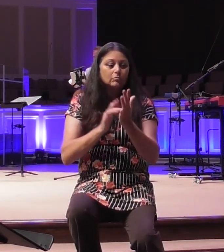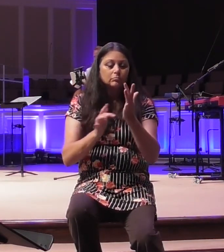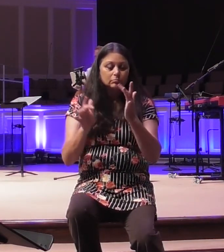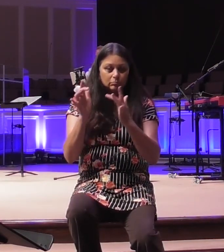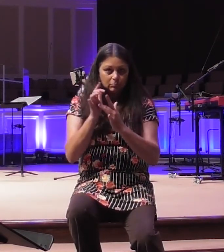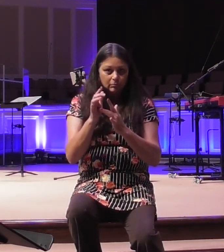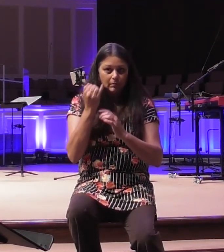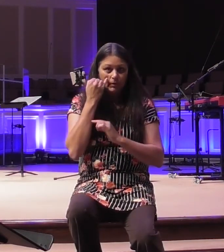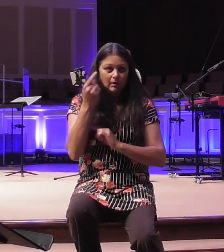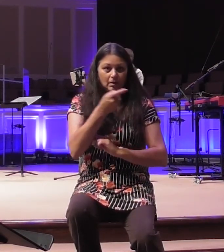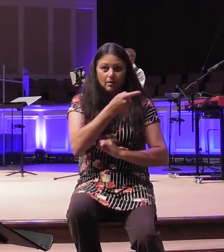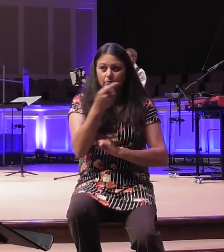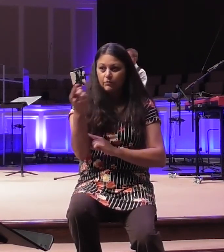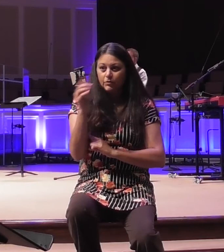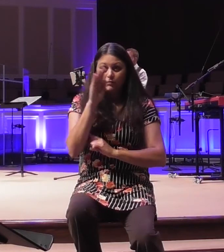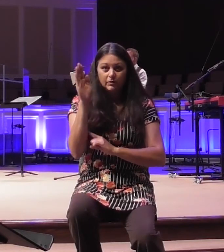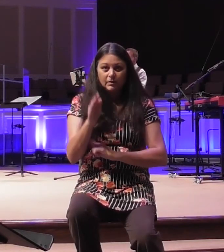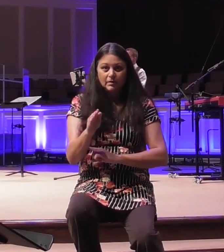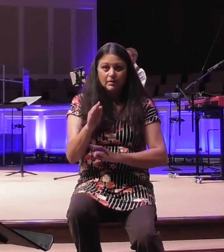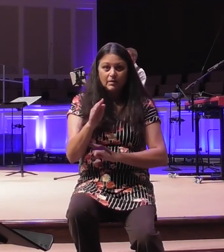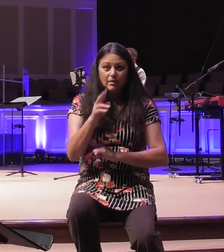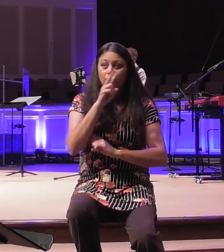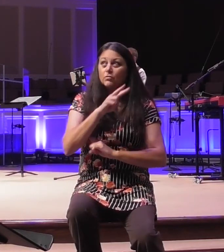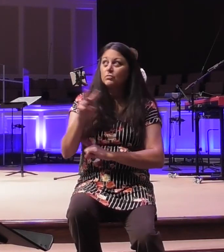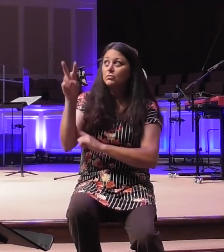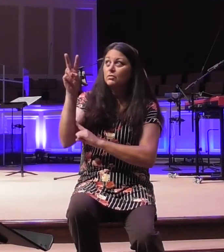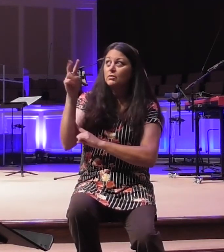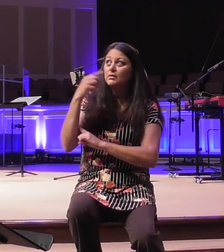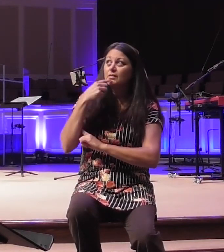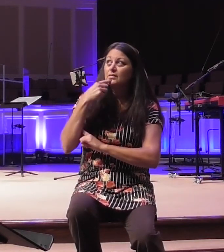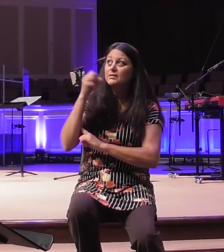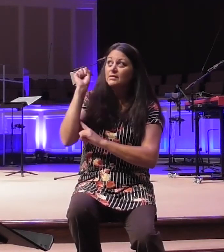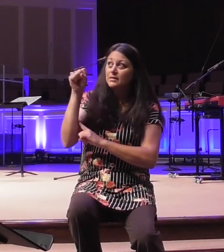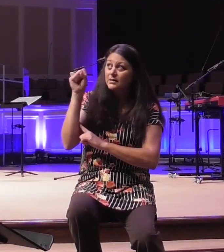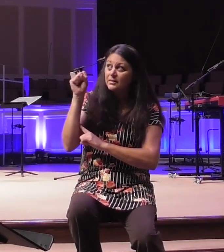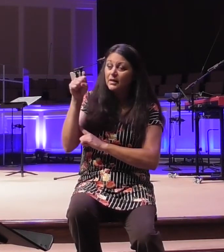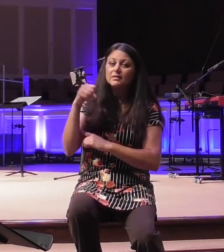yes to Jesus before, you can come today. Others of you,